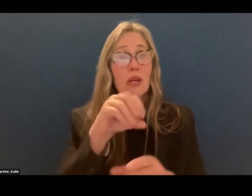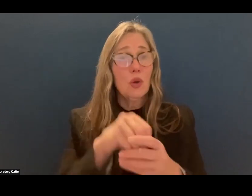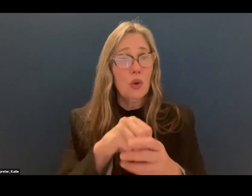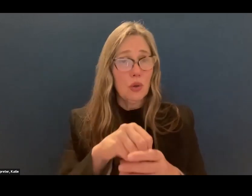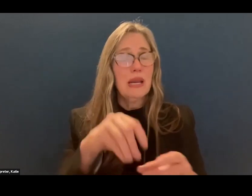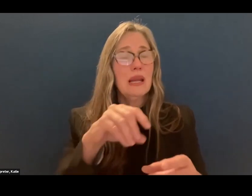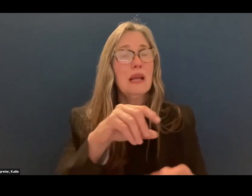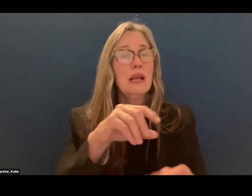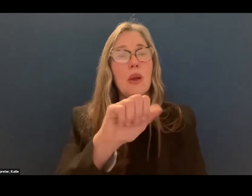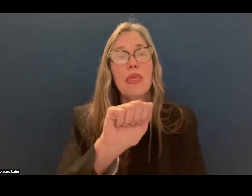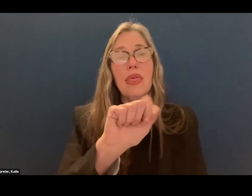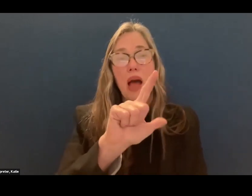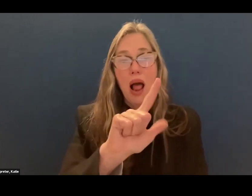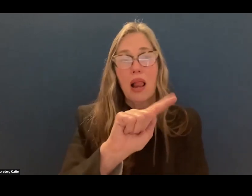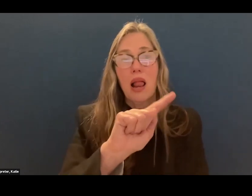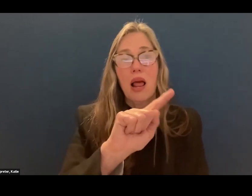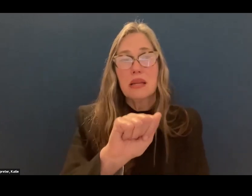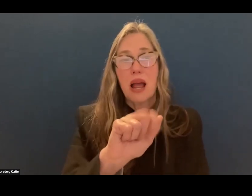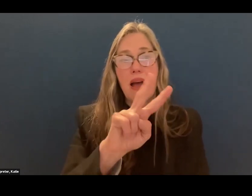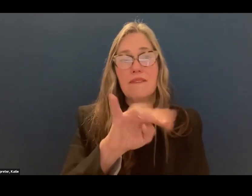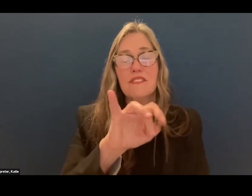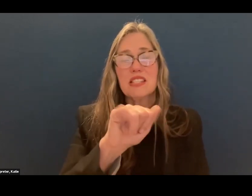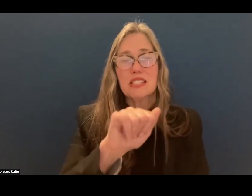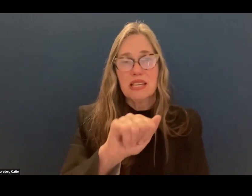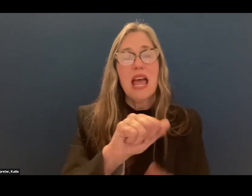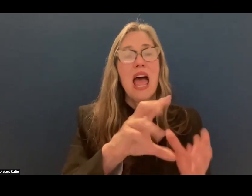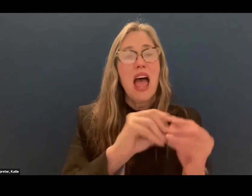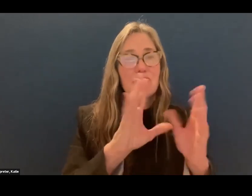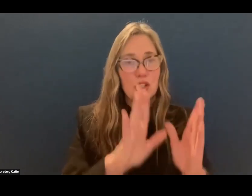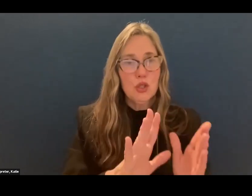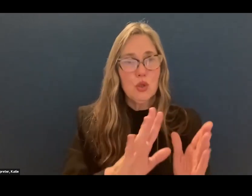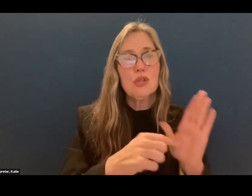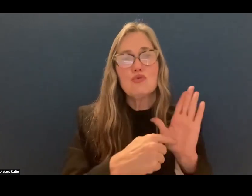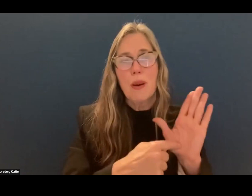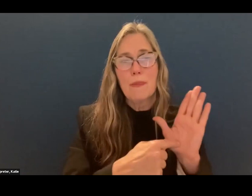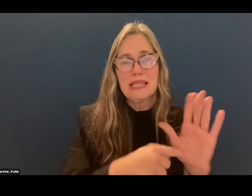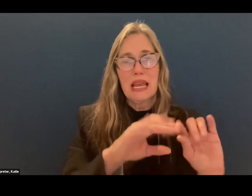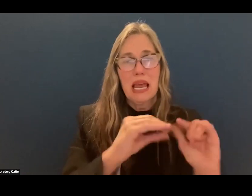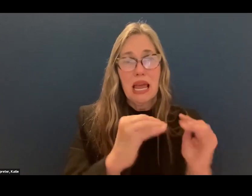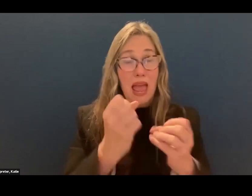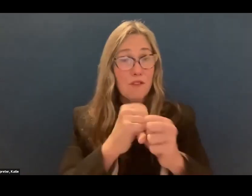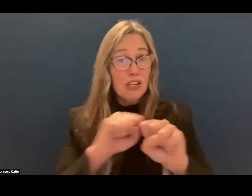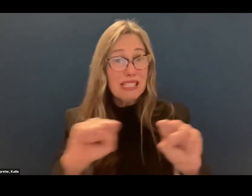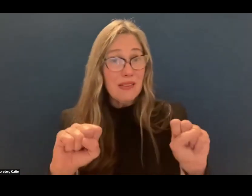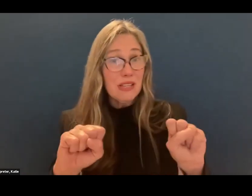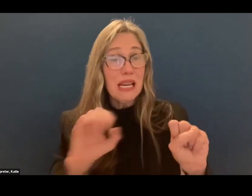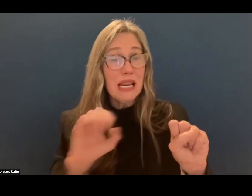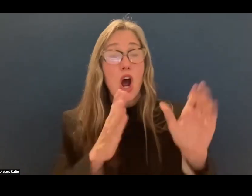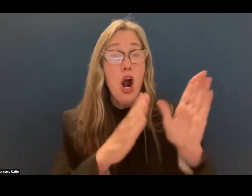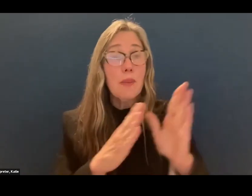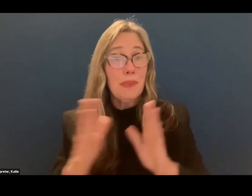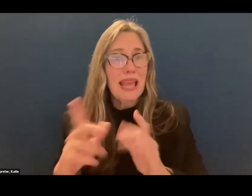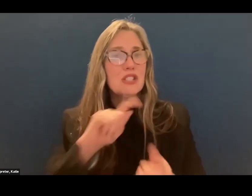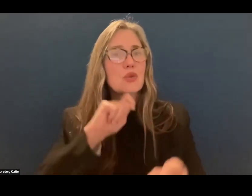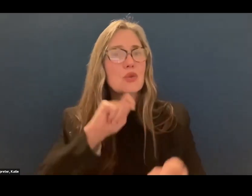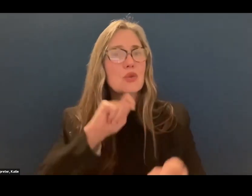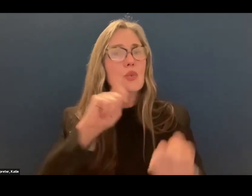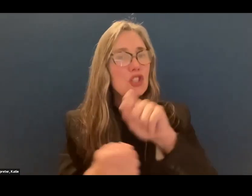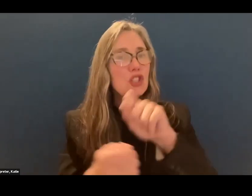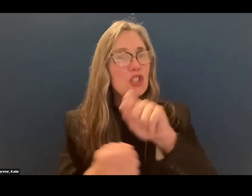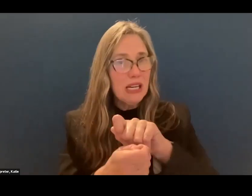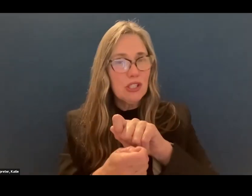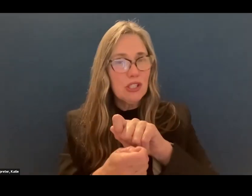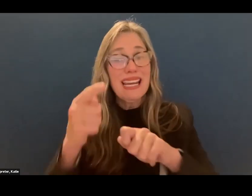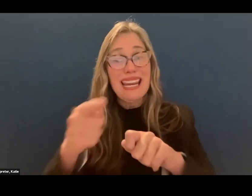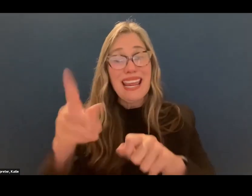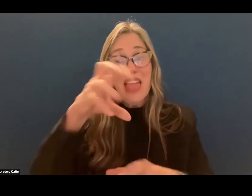student representation. I do want to address the issue of safety. We have revamped our safety plans so that we are including in